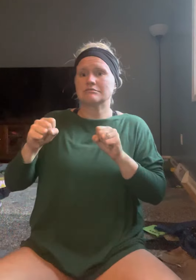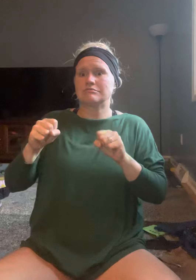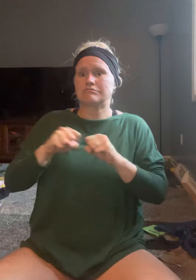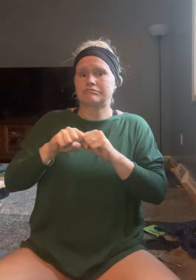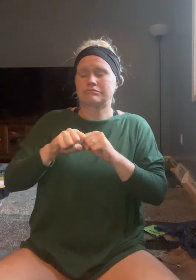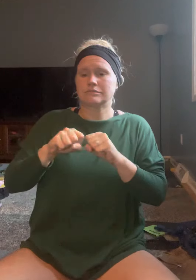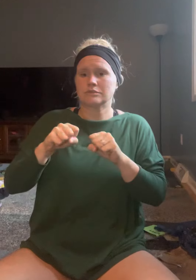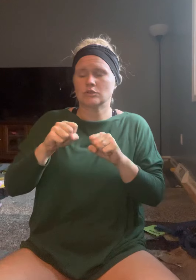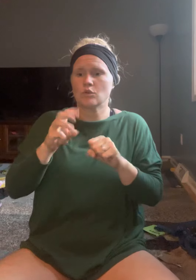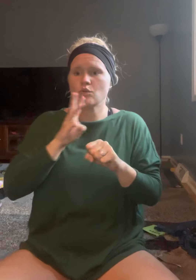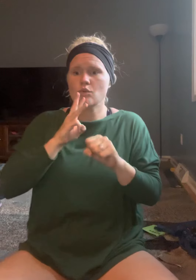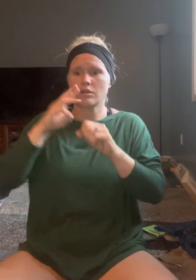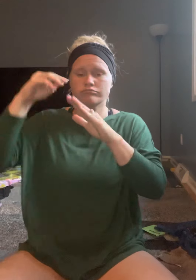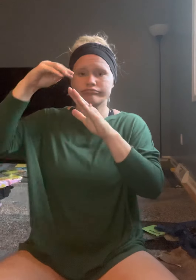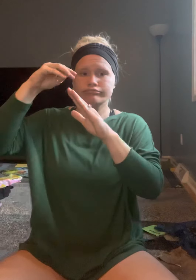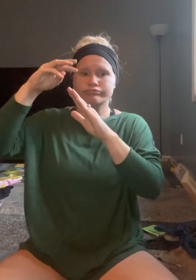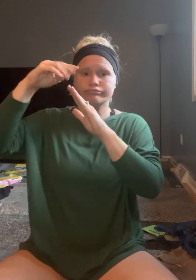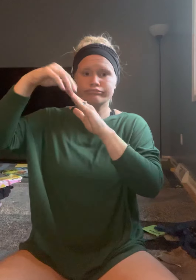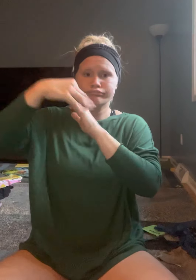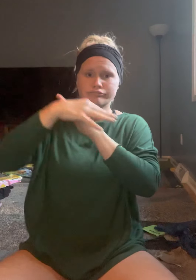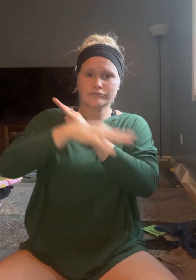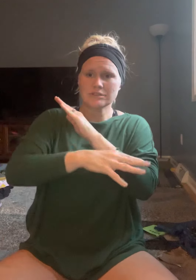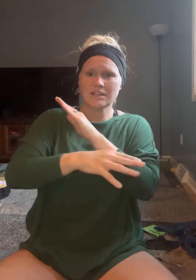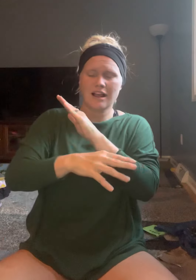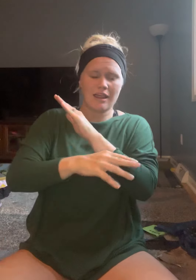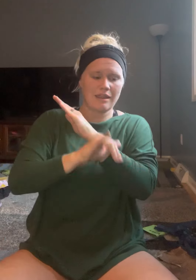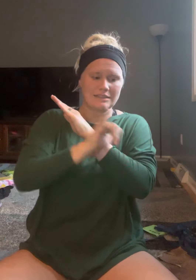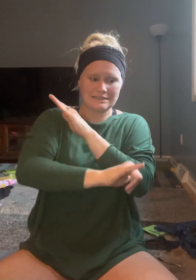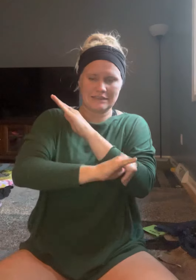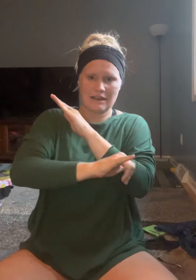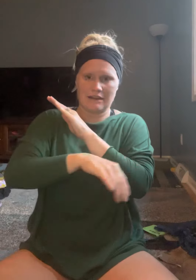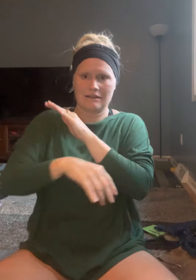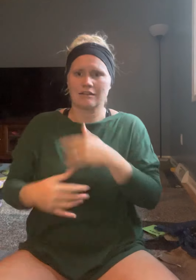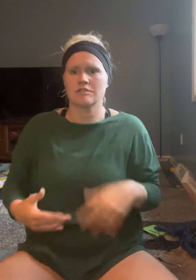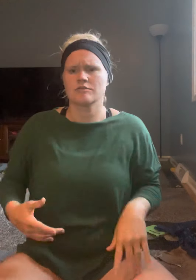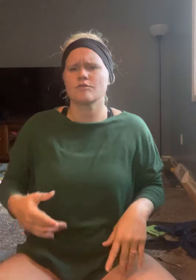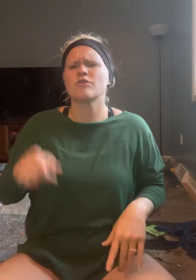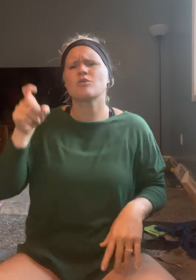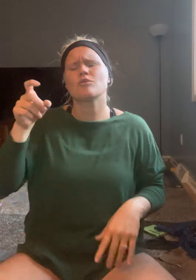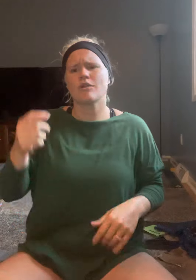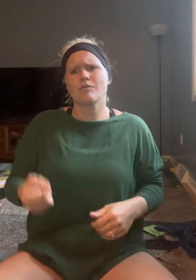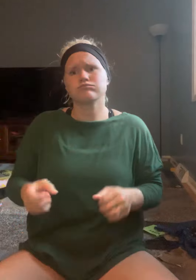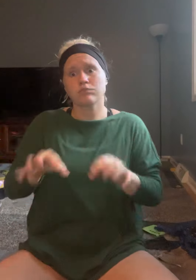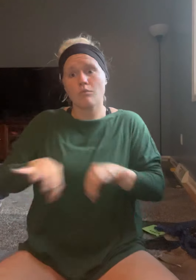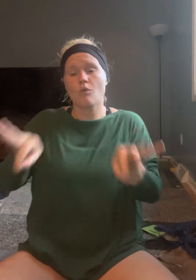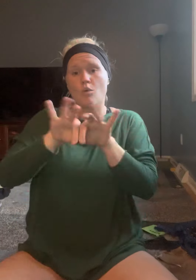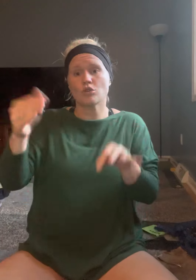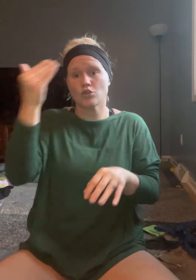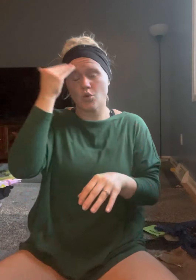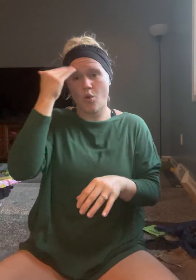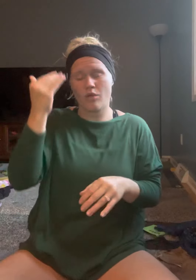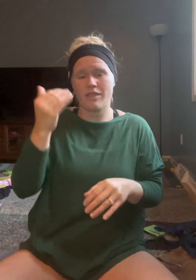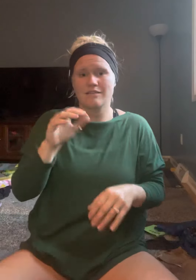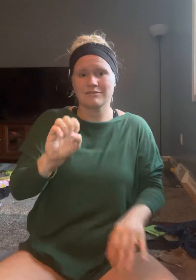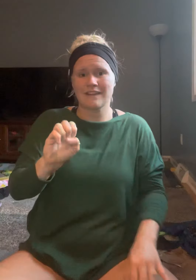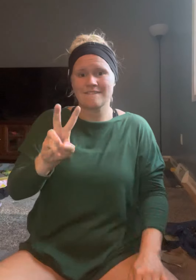the most important thing you need to know about evaporation is it's a cooling process. And we're going to do a little mini lab over